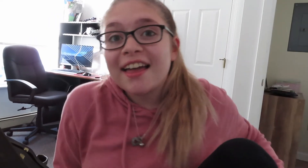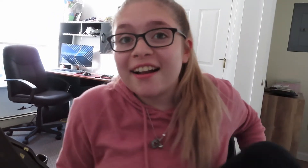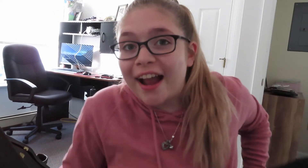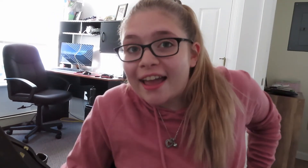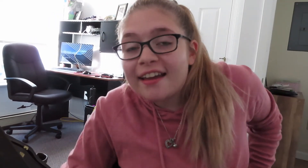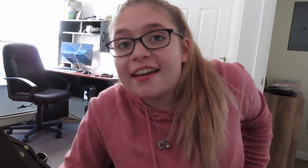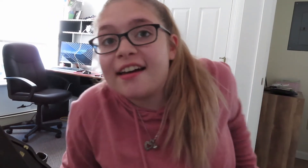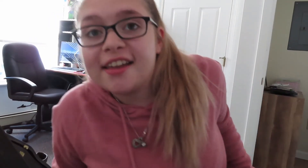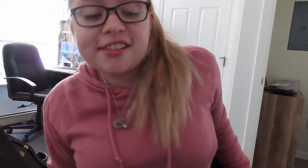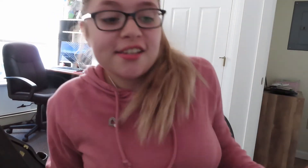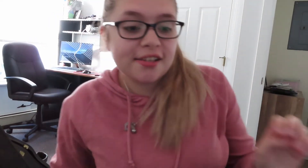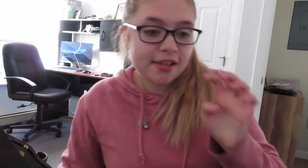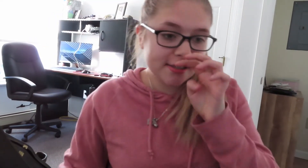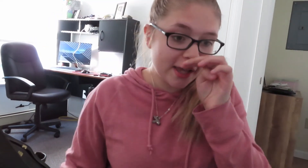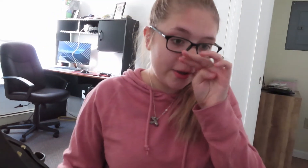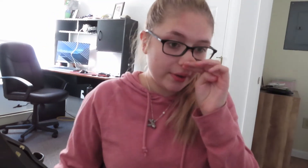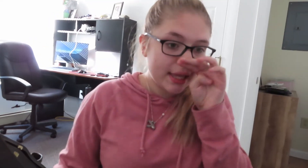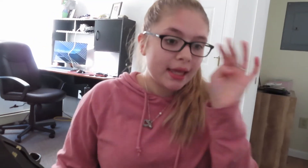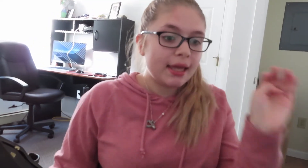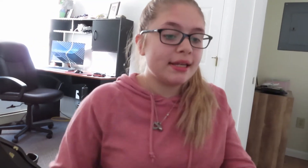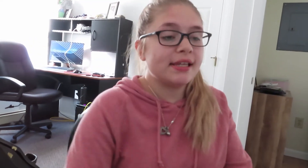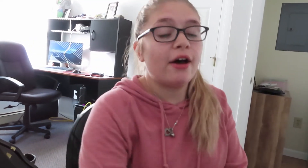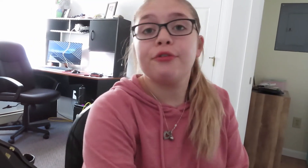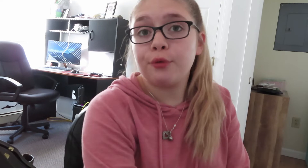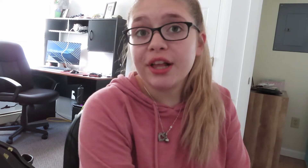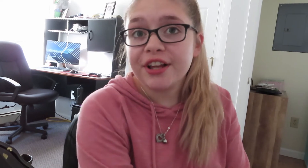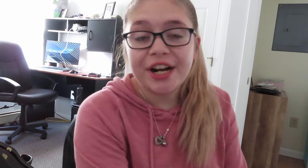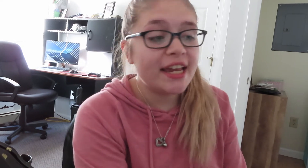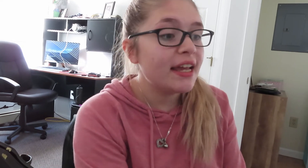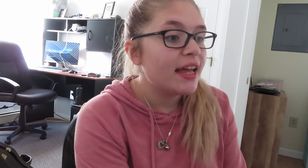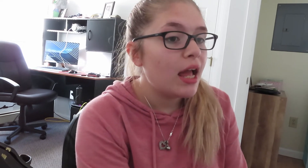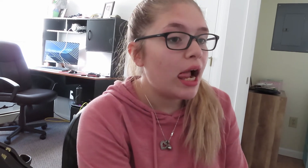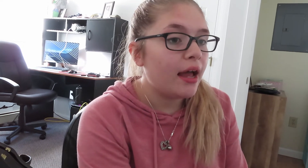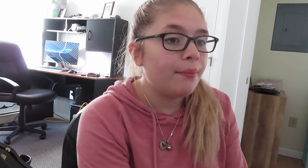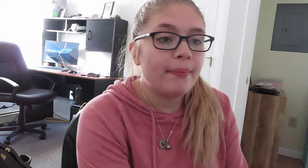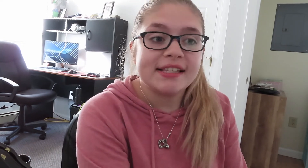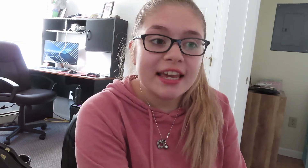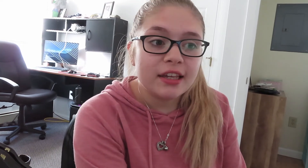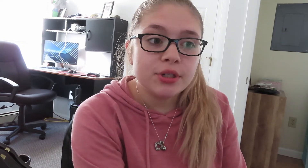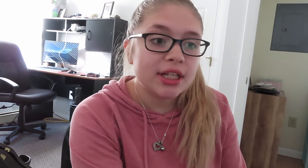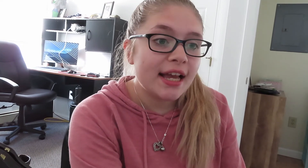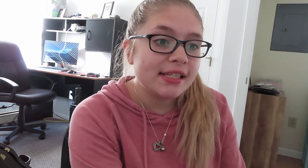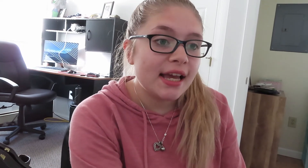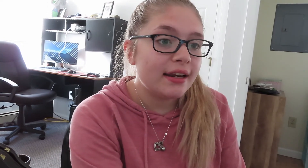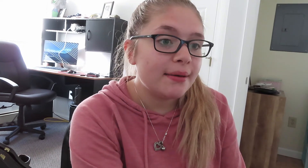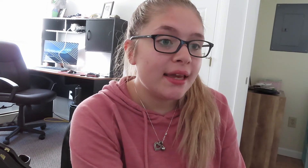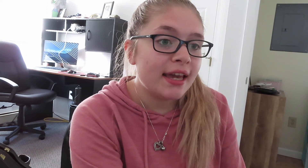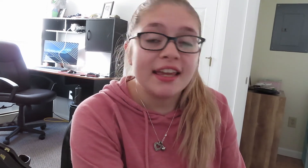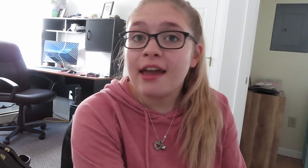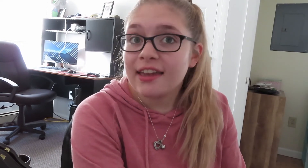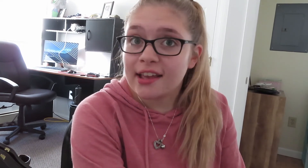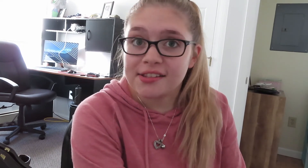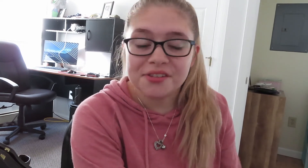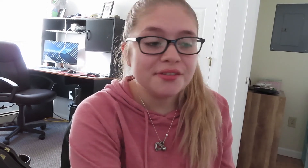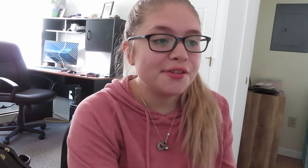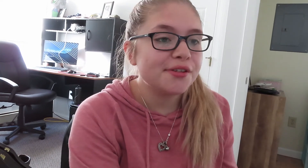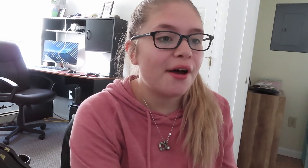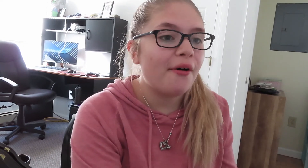All right. Hey guys. So it is now 430. My sign language class ended up getting canceled. So